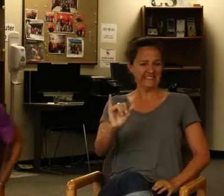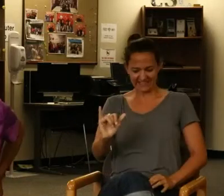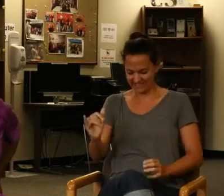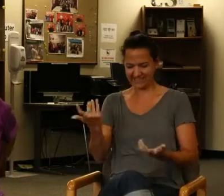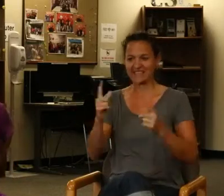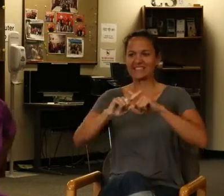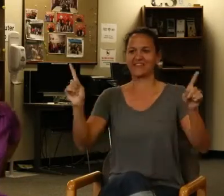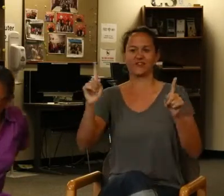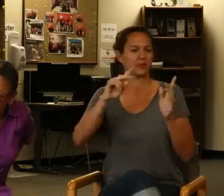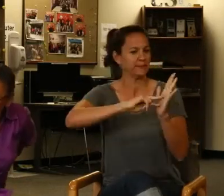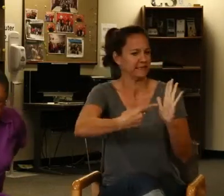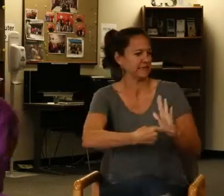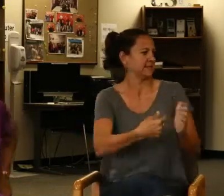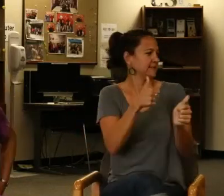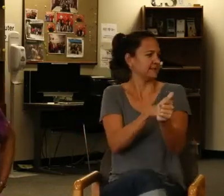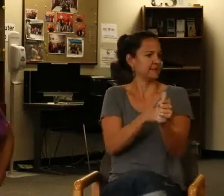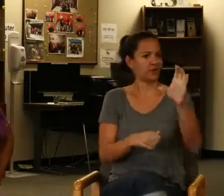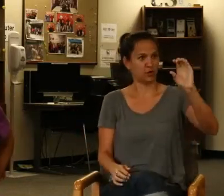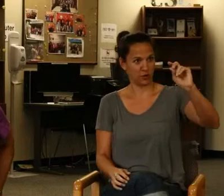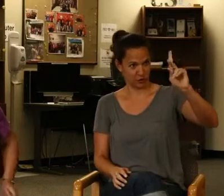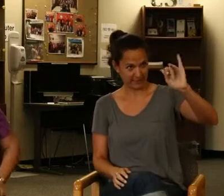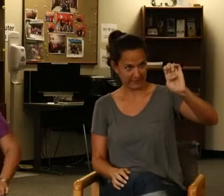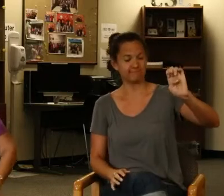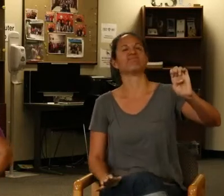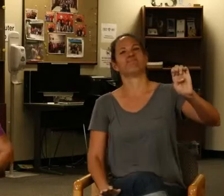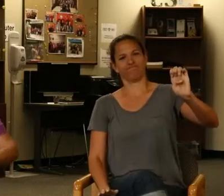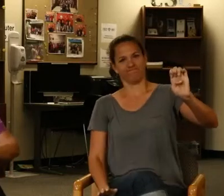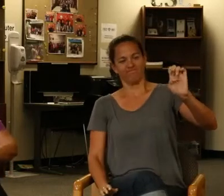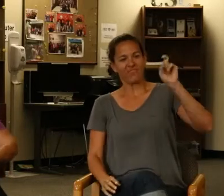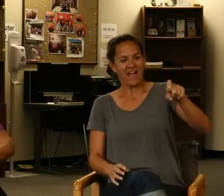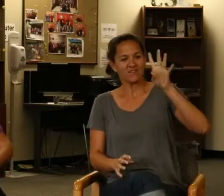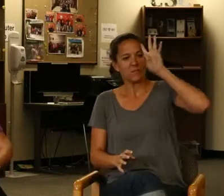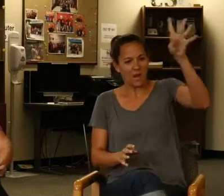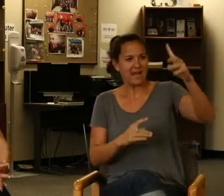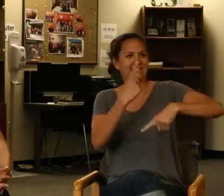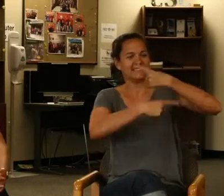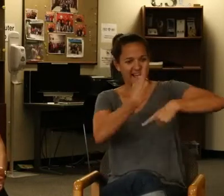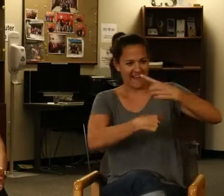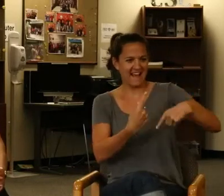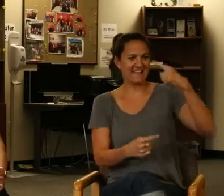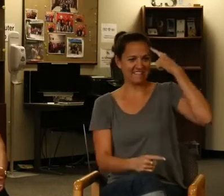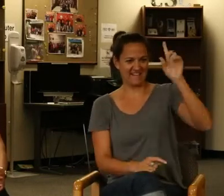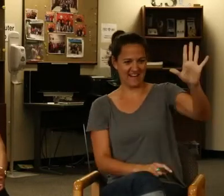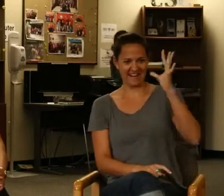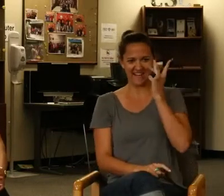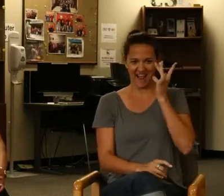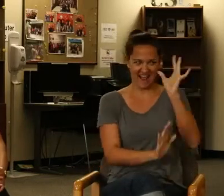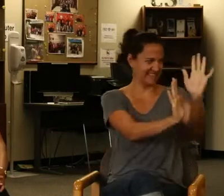example that has a different meaning behind that word, cookie. So you have to think of a sign for the